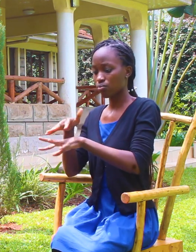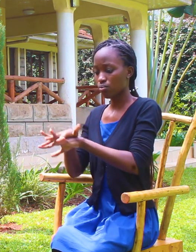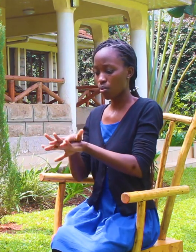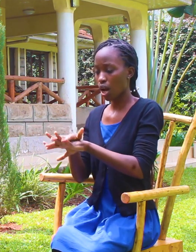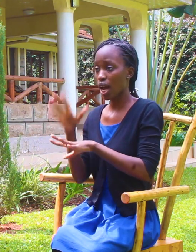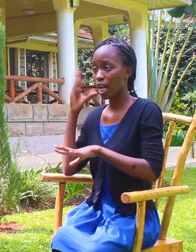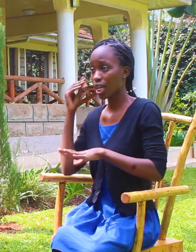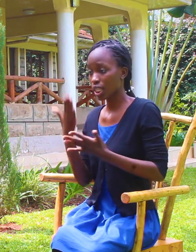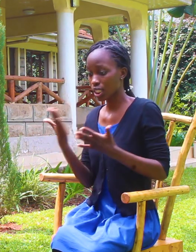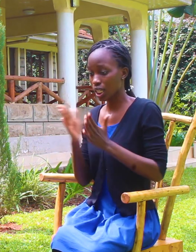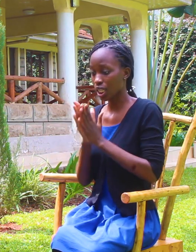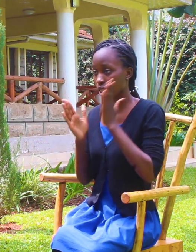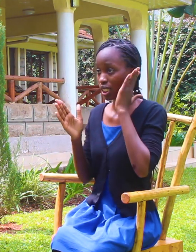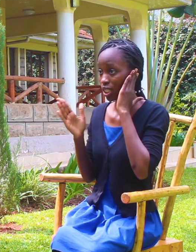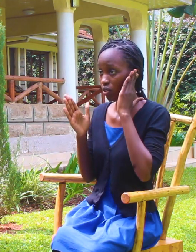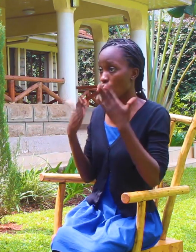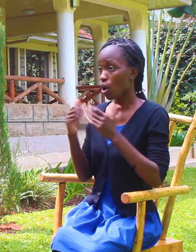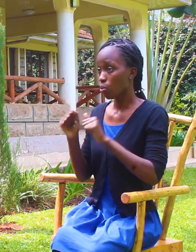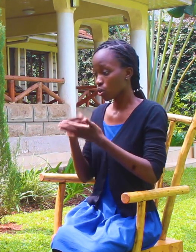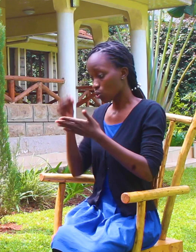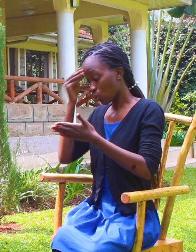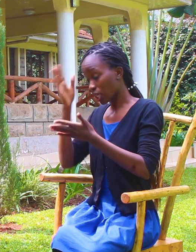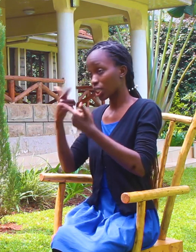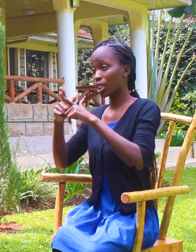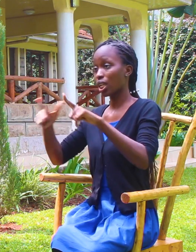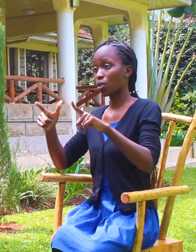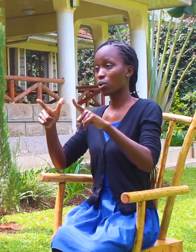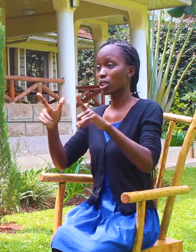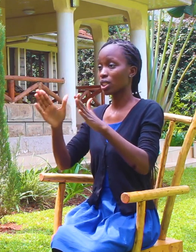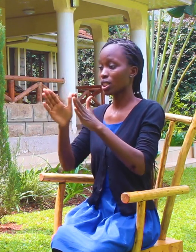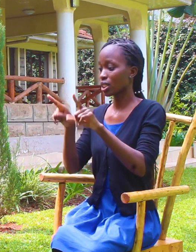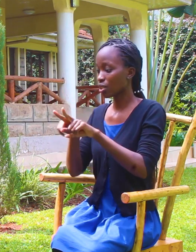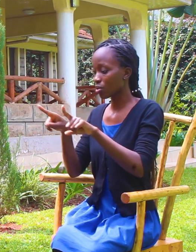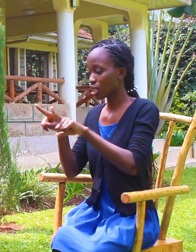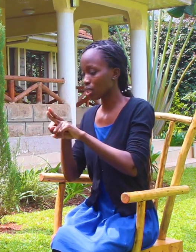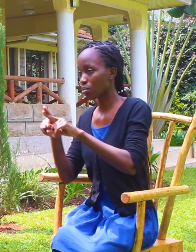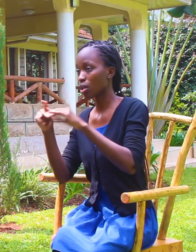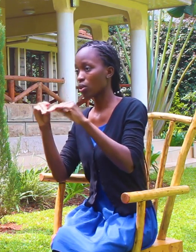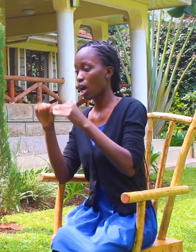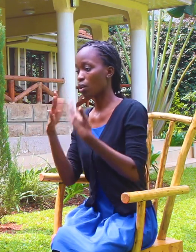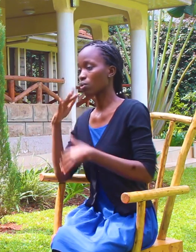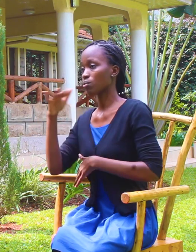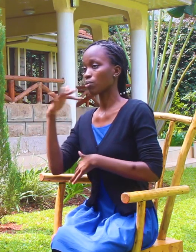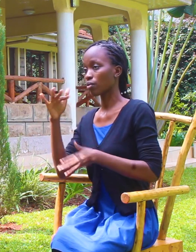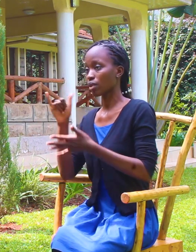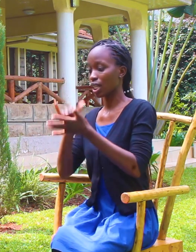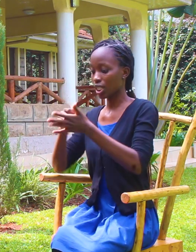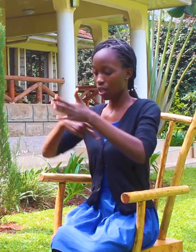where she could learn sign language and also speech. That was in her primary.